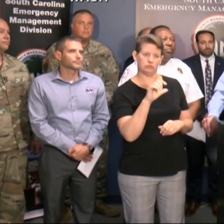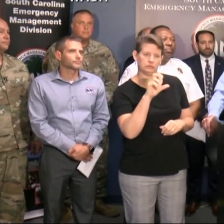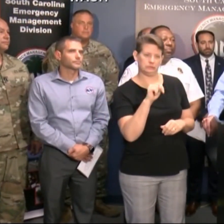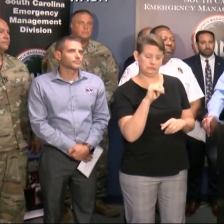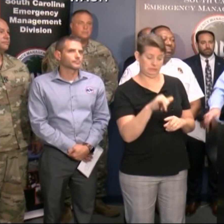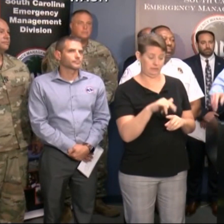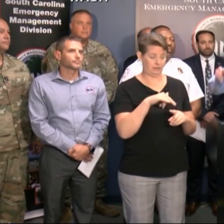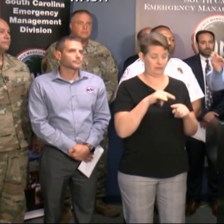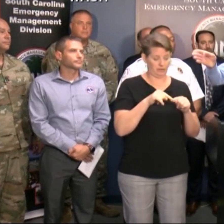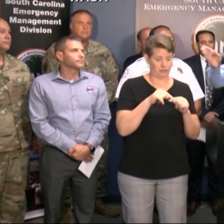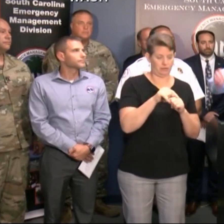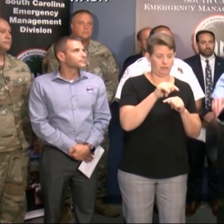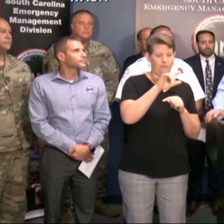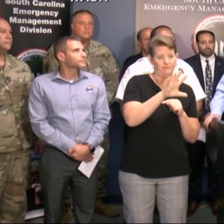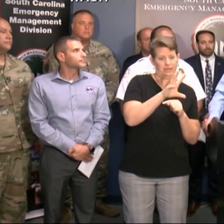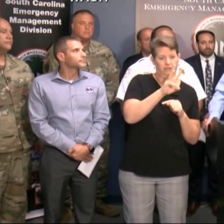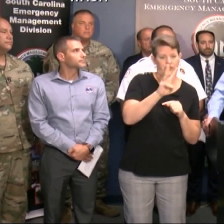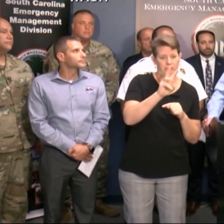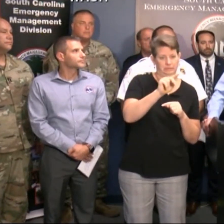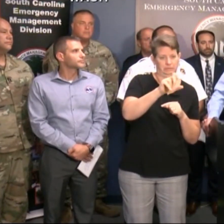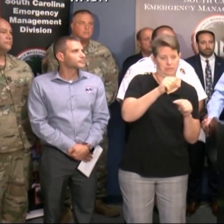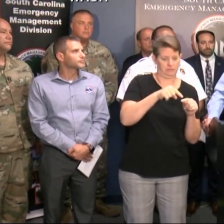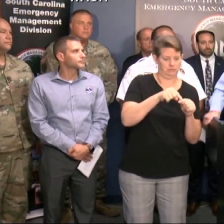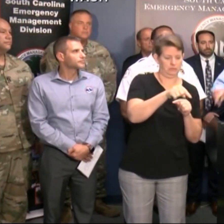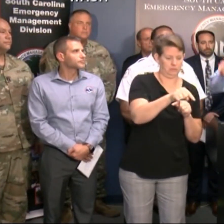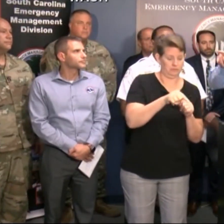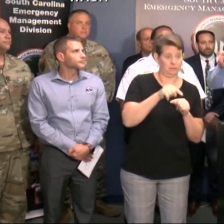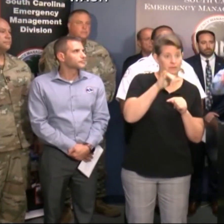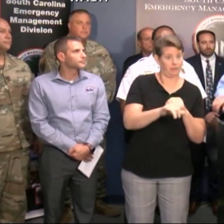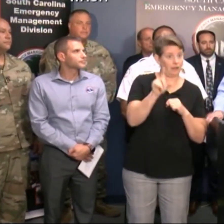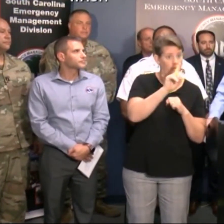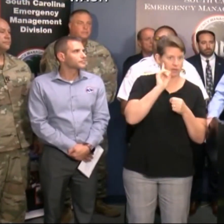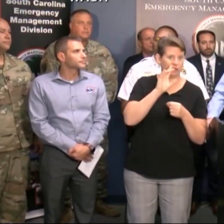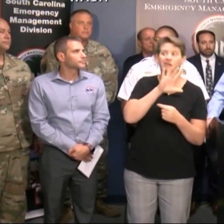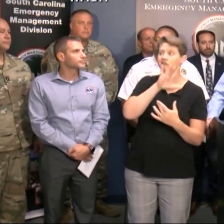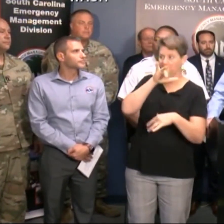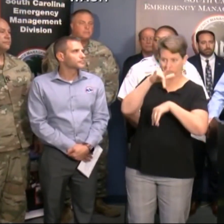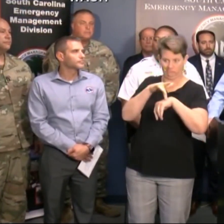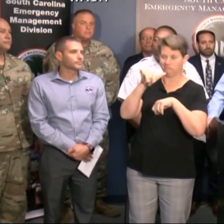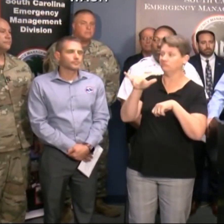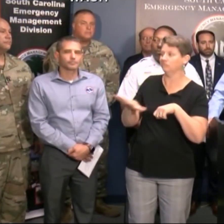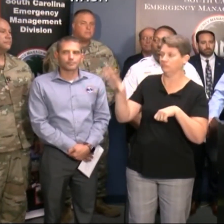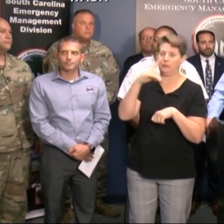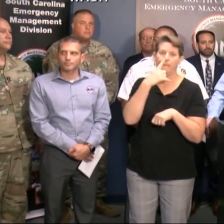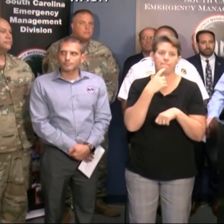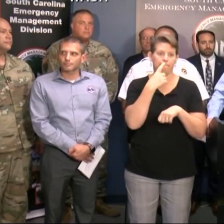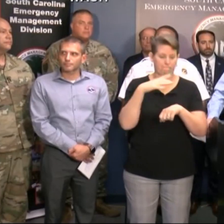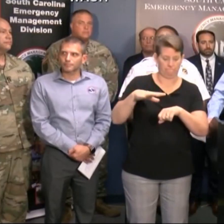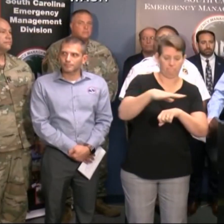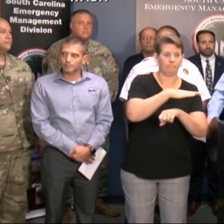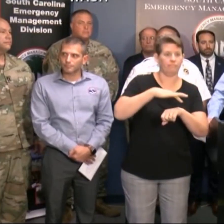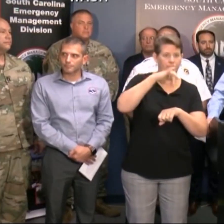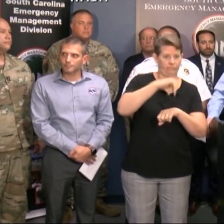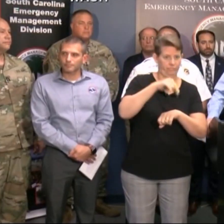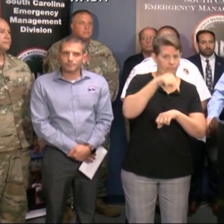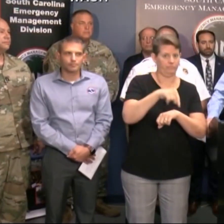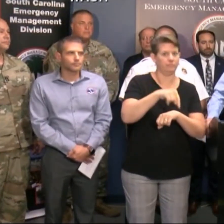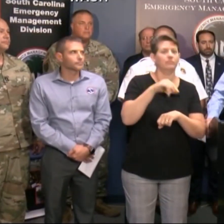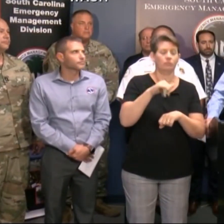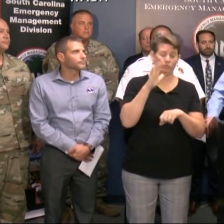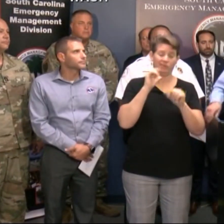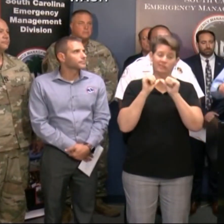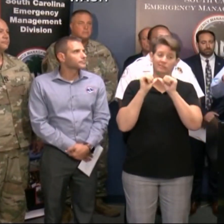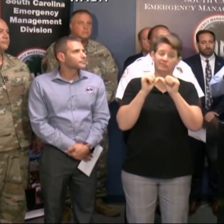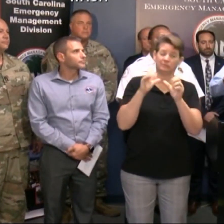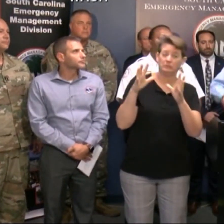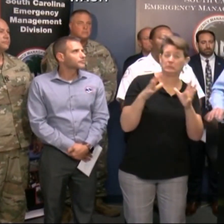6 miles out, and it would be within that red section on the chart there, that is within the sustained 75 miles